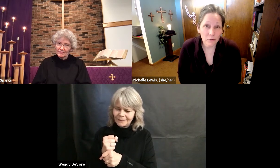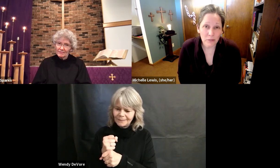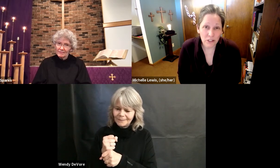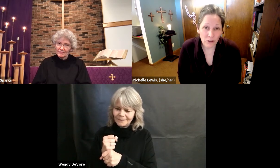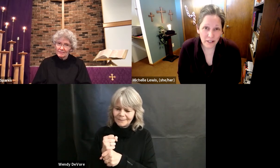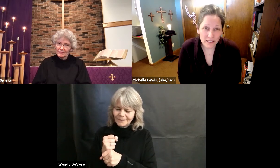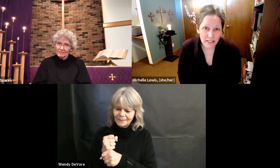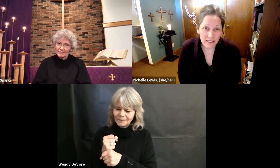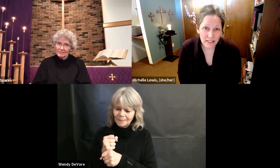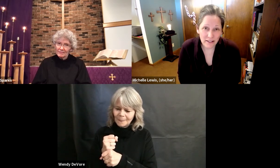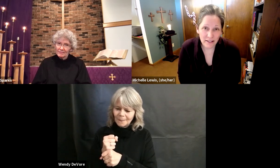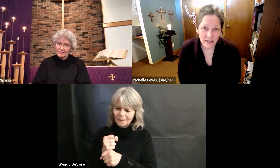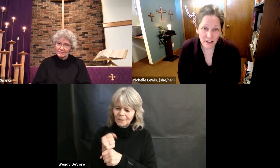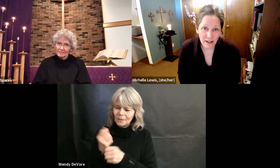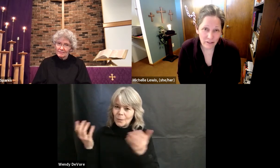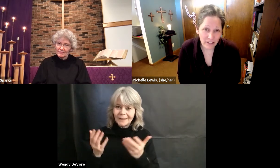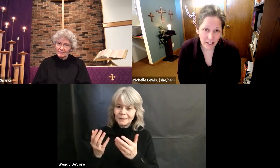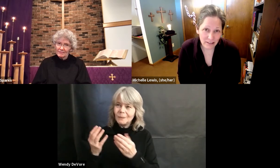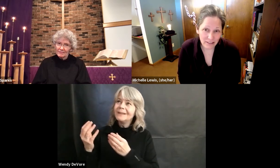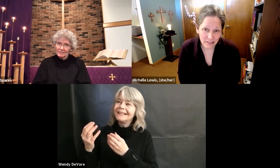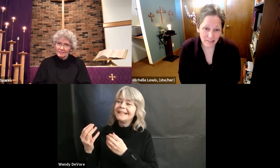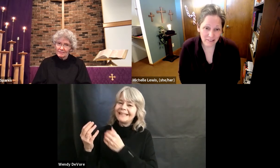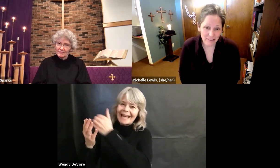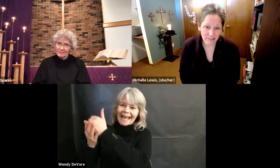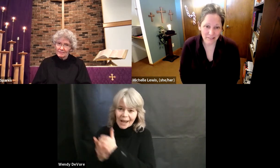to rejoice every day.